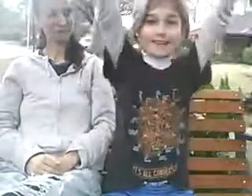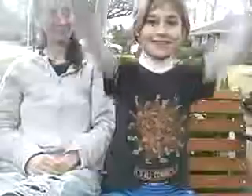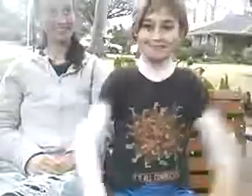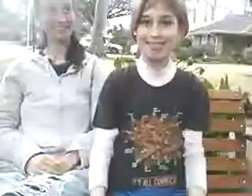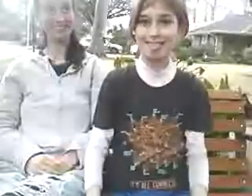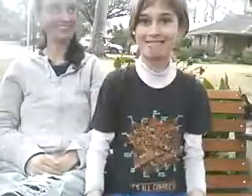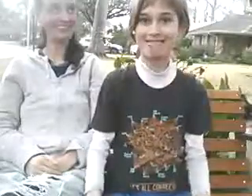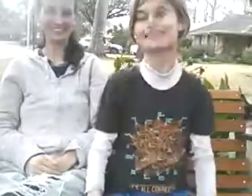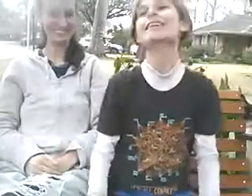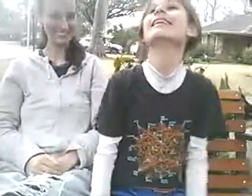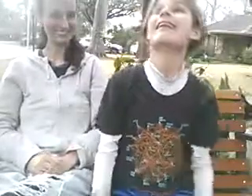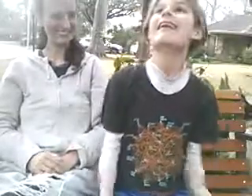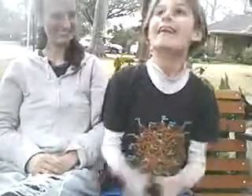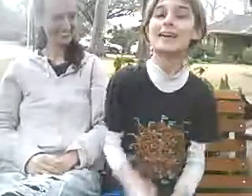We're not done yet.